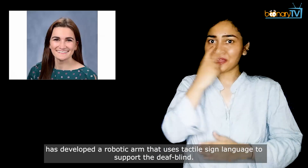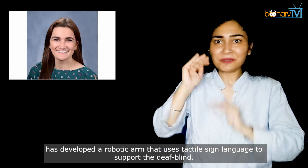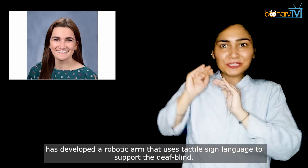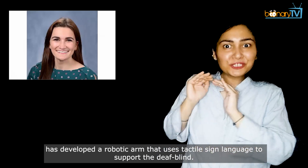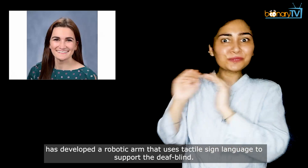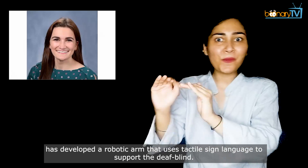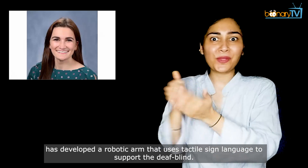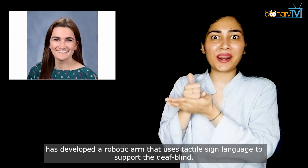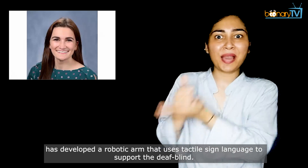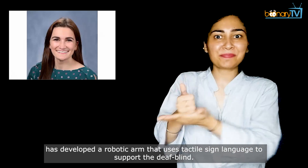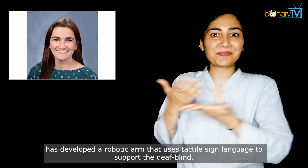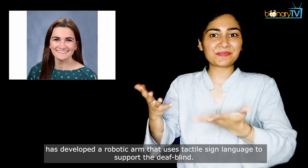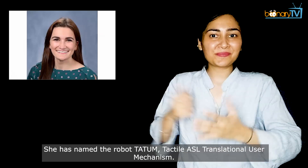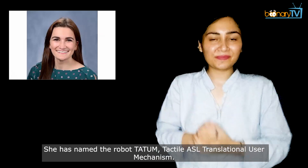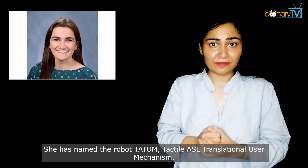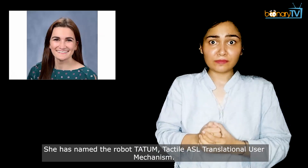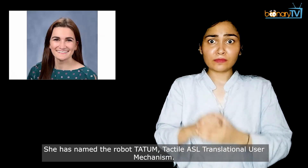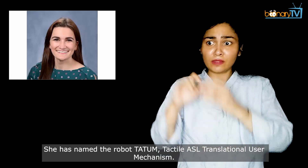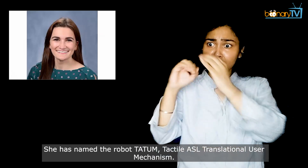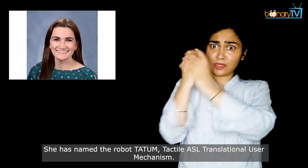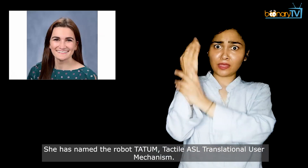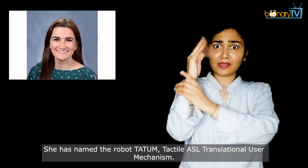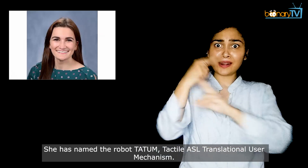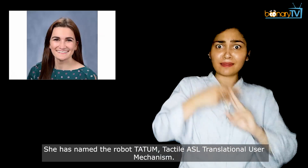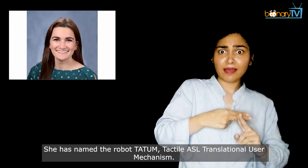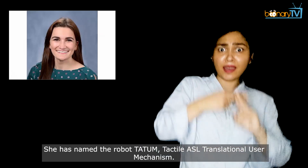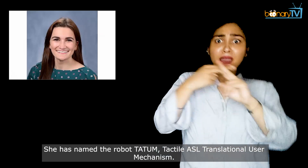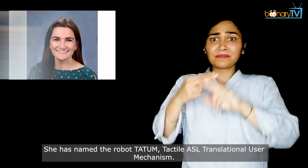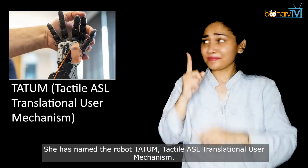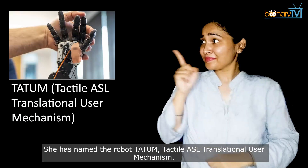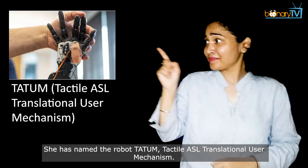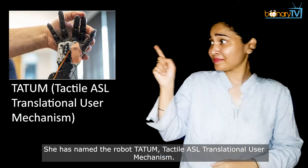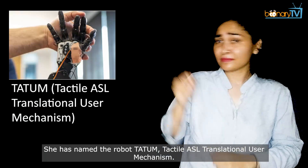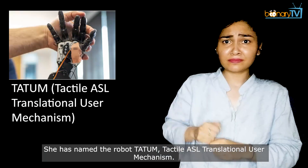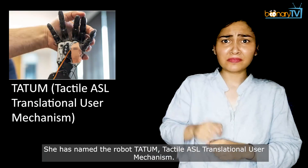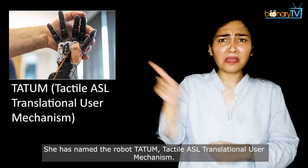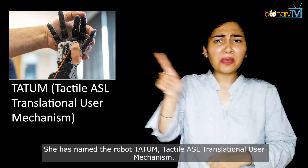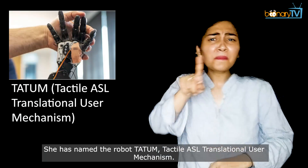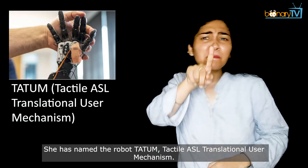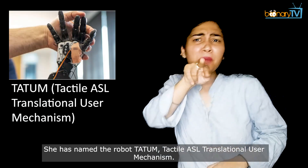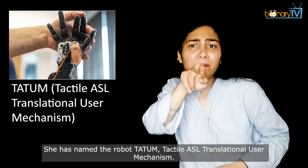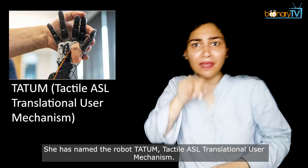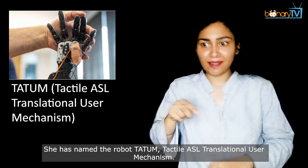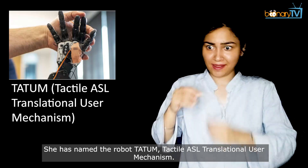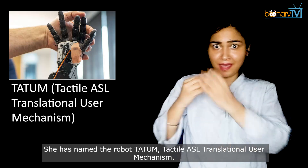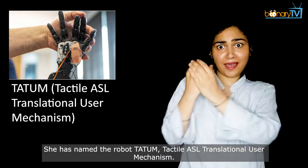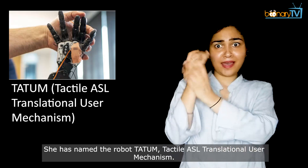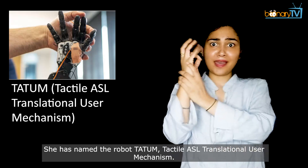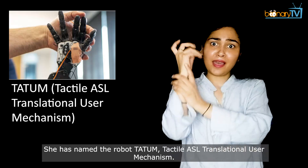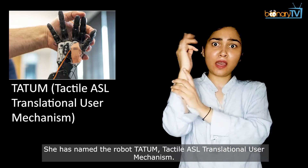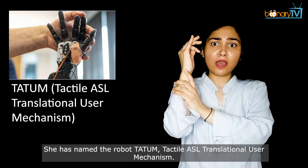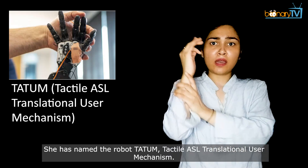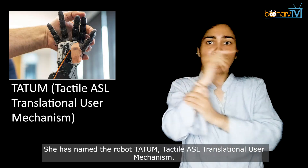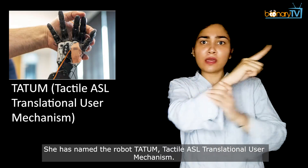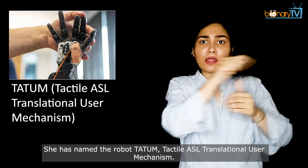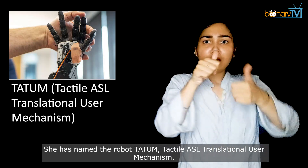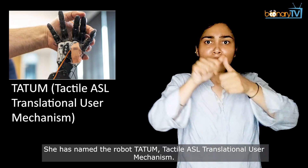-blind. She has named the robot Tatum, tactile ASL,